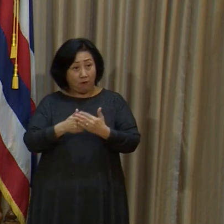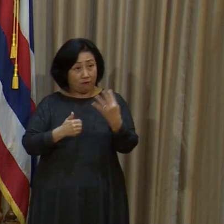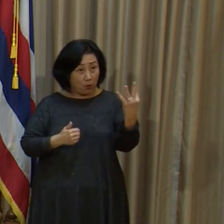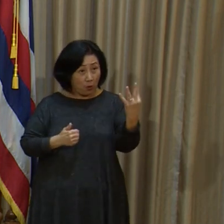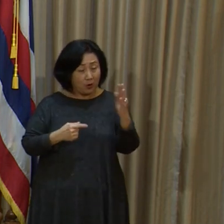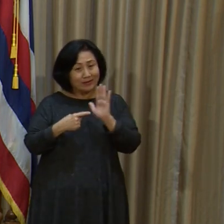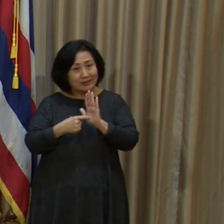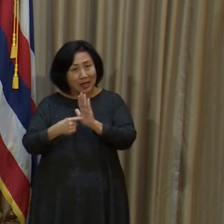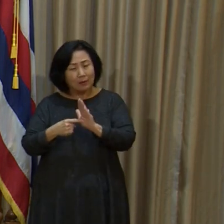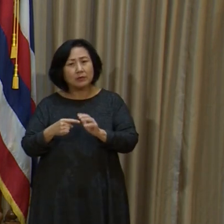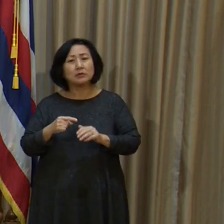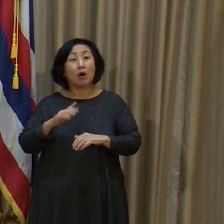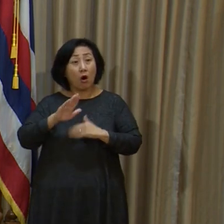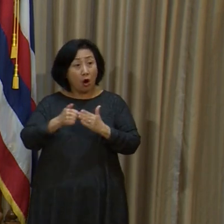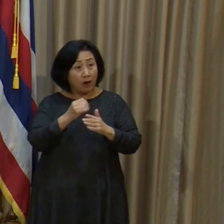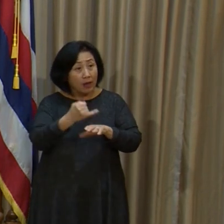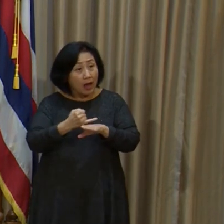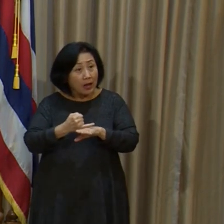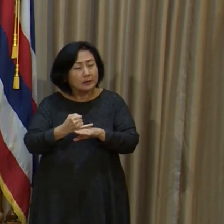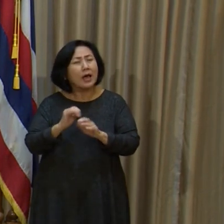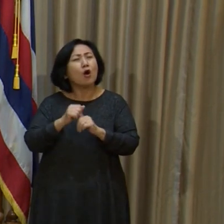and how long do you think it's been in Hawaii?